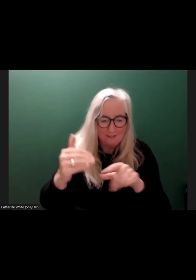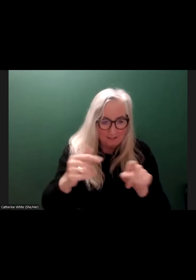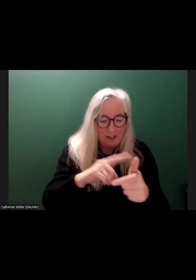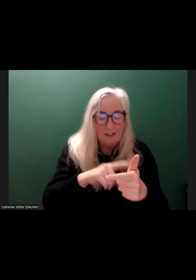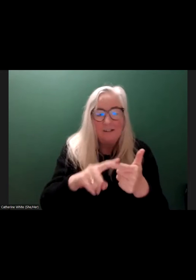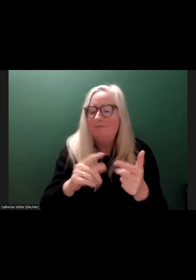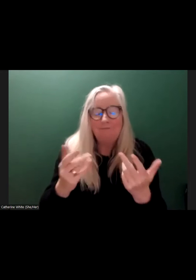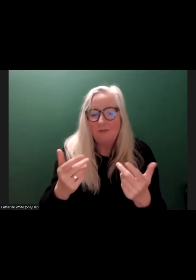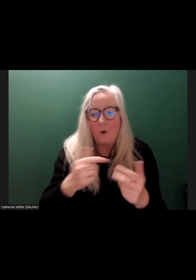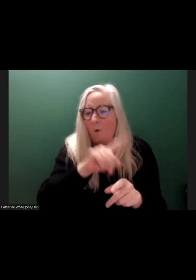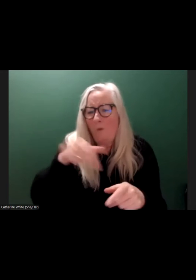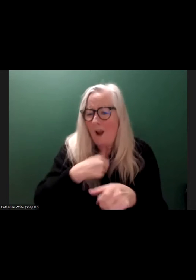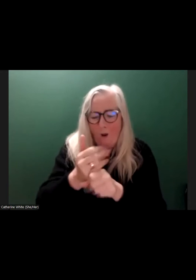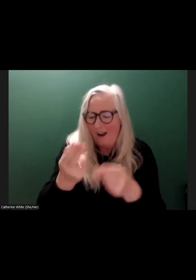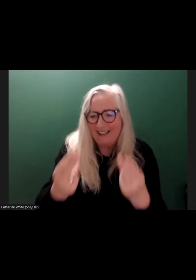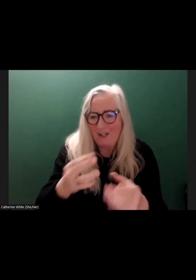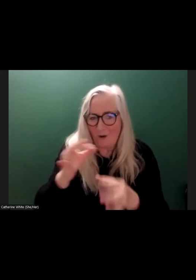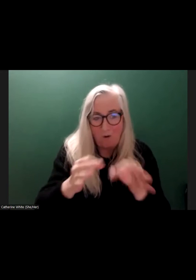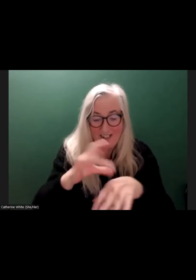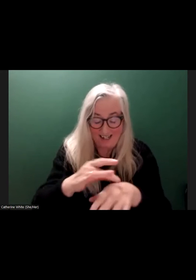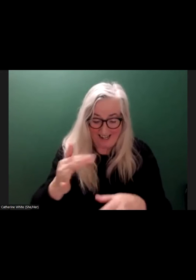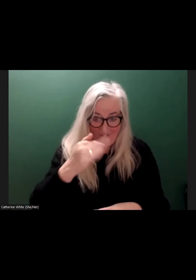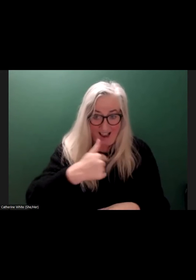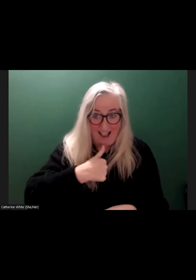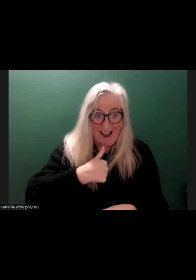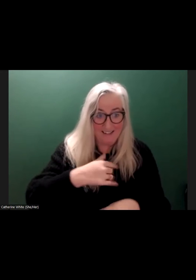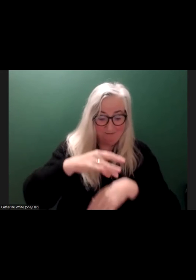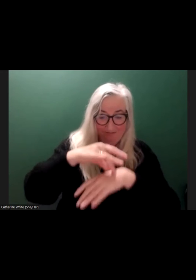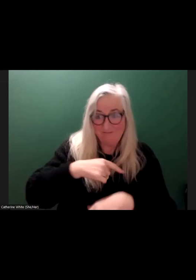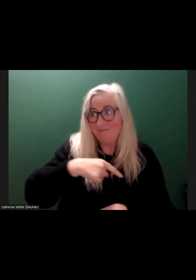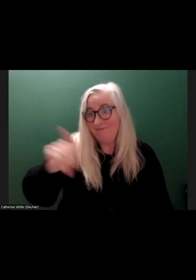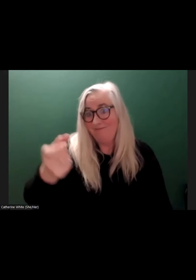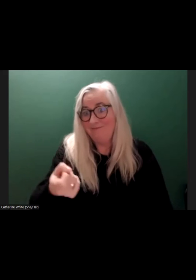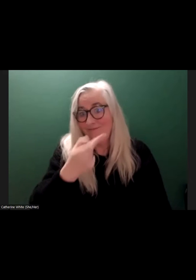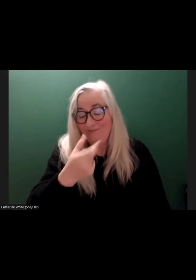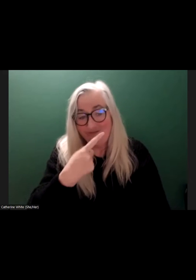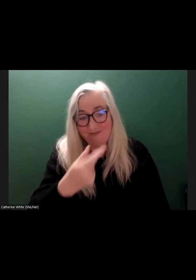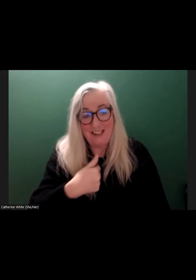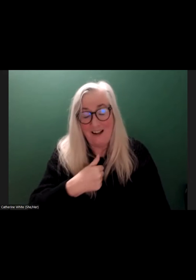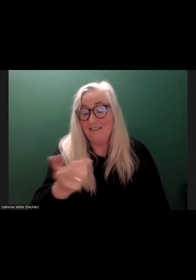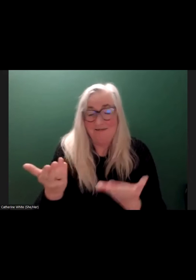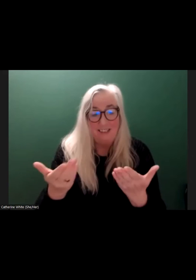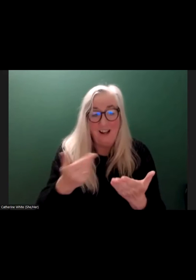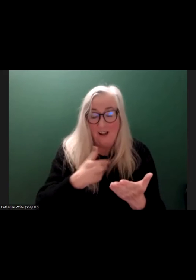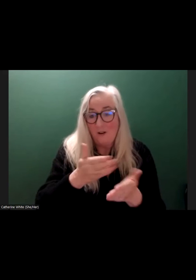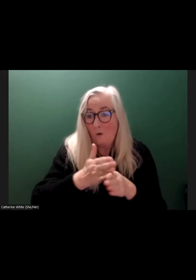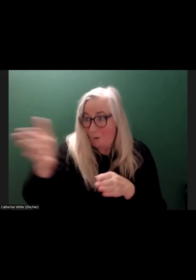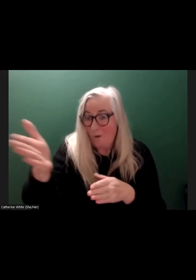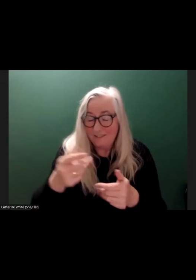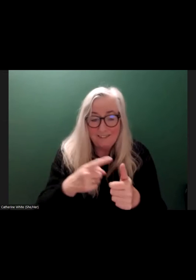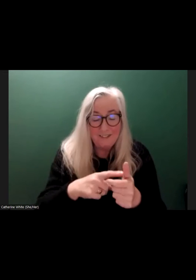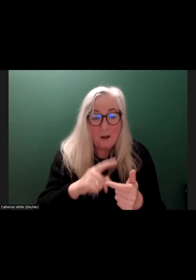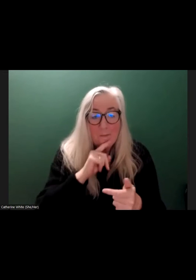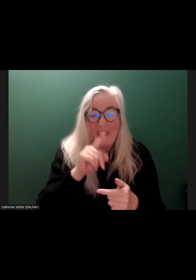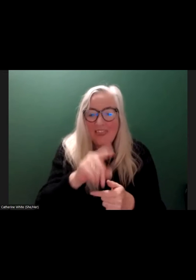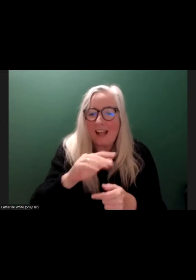need to go to the doctor. We all, you know, let's be honest. Like, if I get sick, if I need antibiotics, I'm not going to, you know, rub a lemon in a cloth. I'm going to go deal with it. So that's a